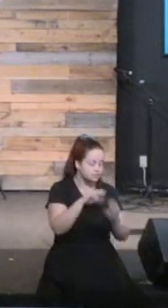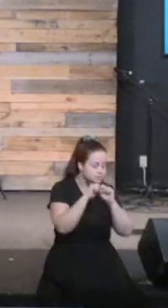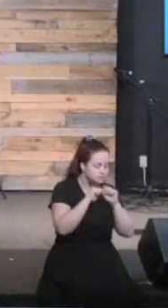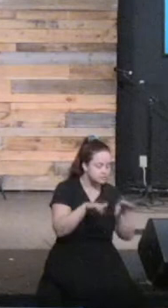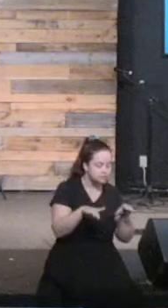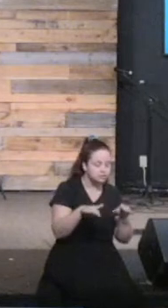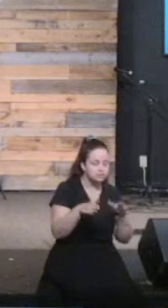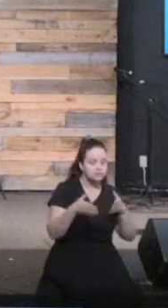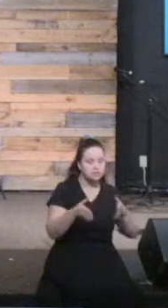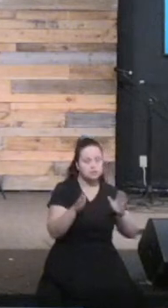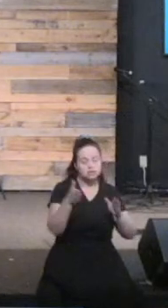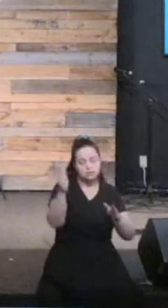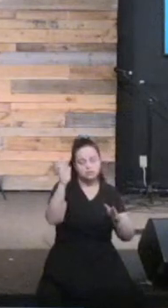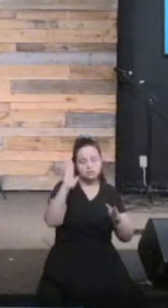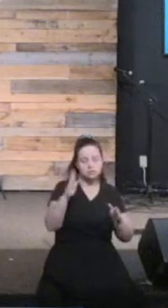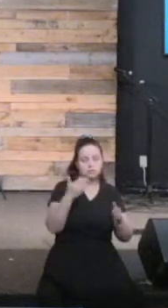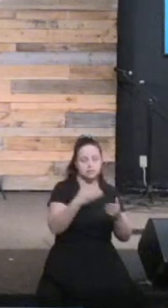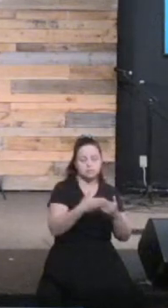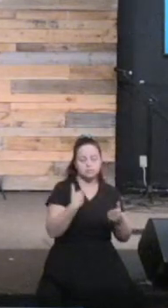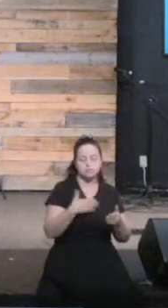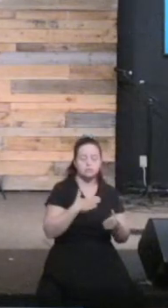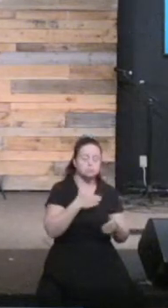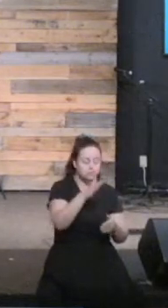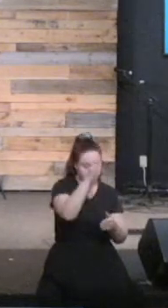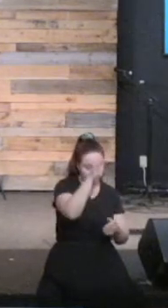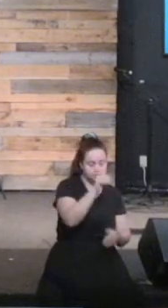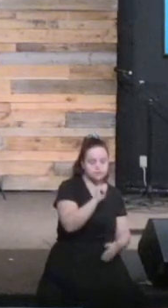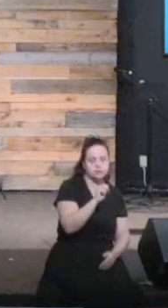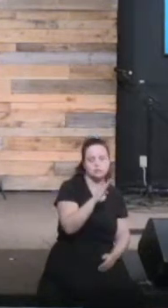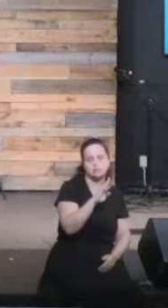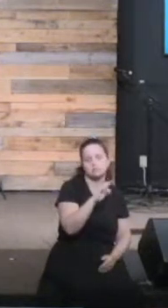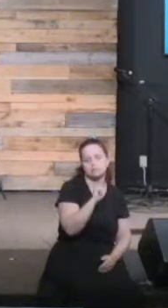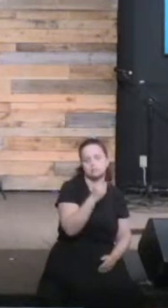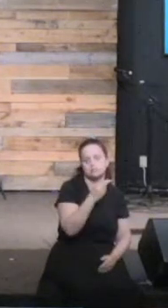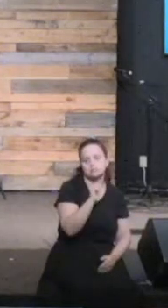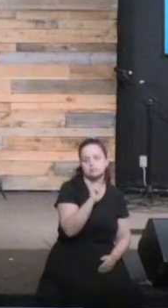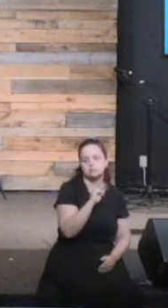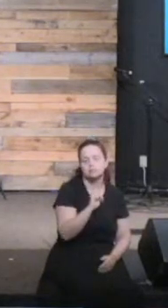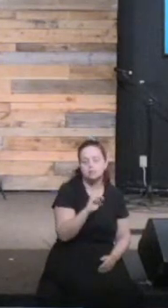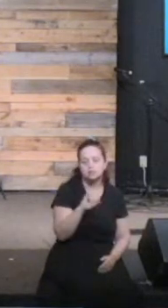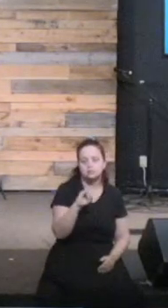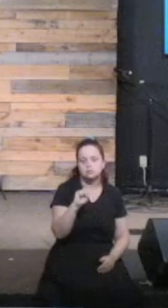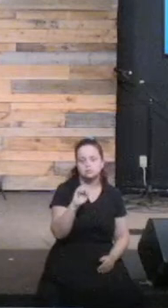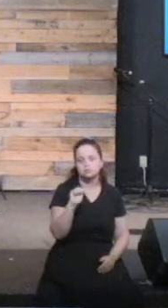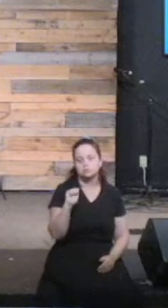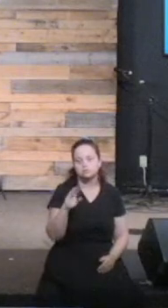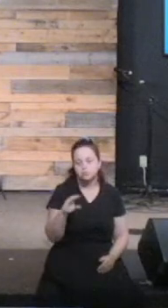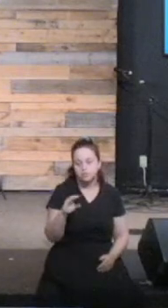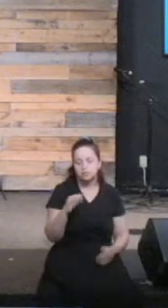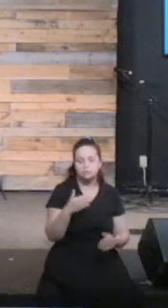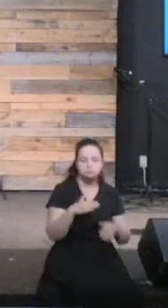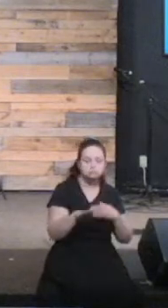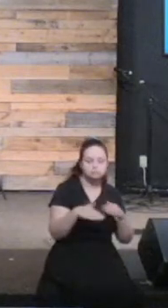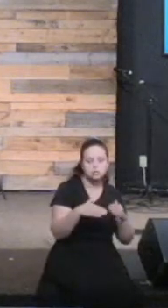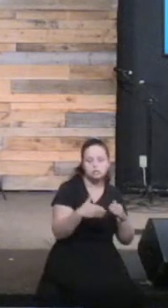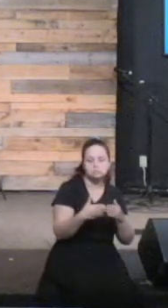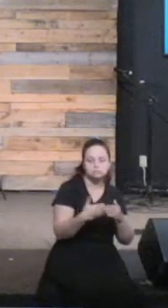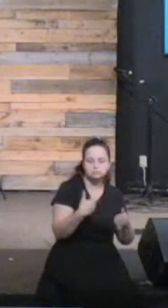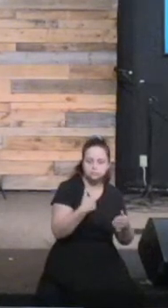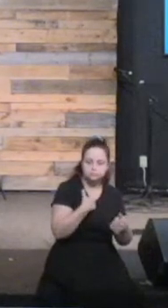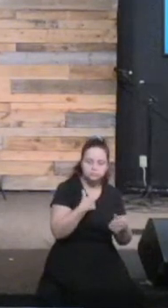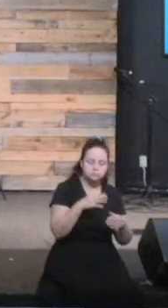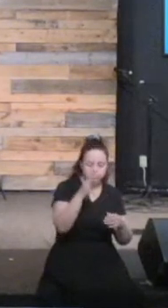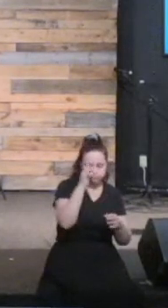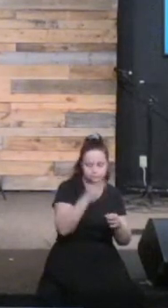the god before whom my fathers Abraham and Isaac walked Faithfully The God Who has been my shepherd